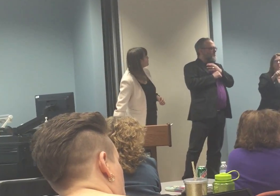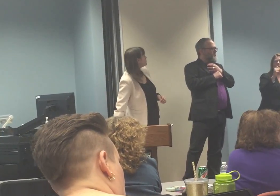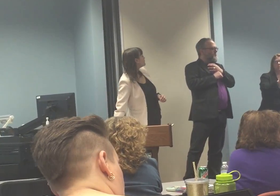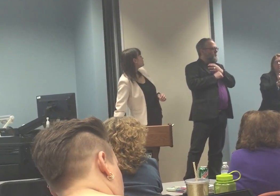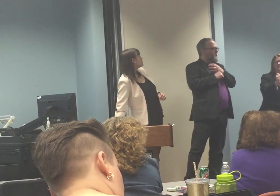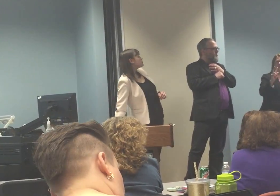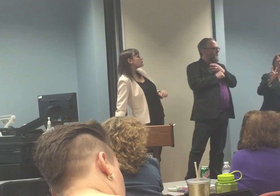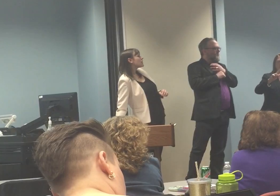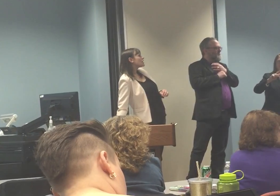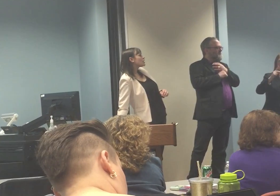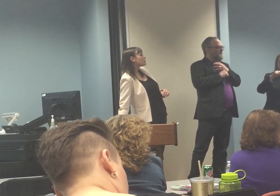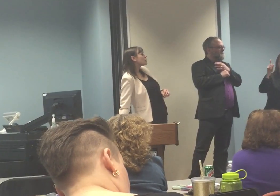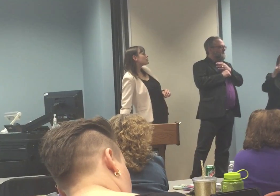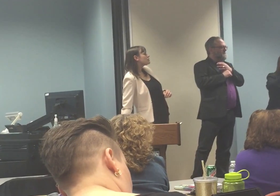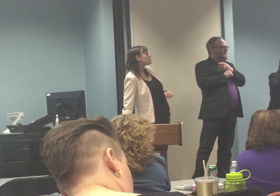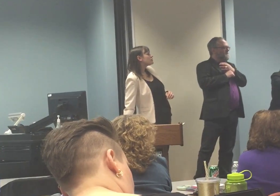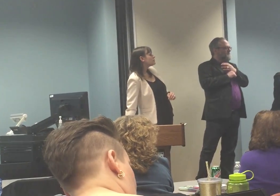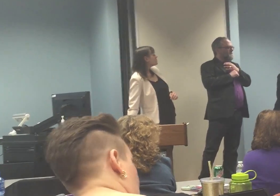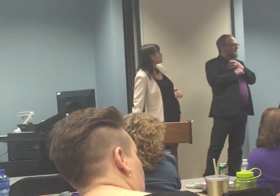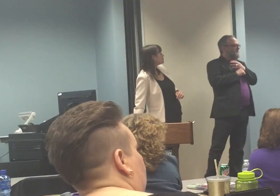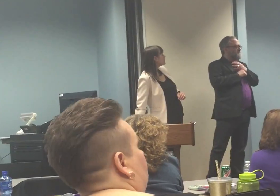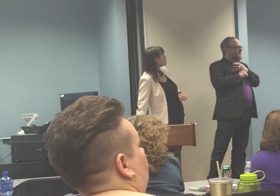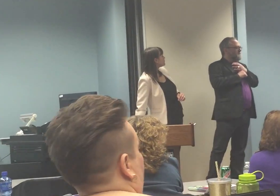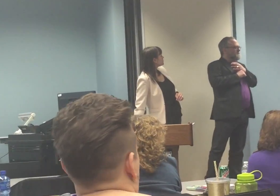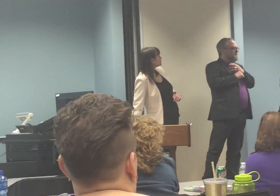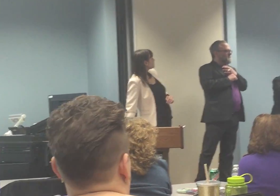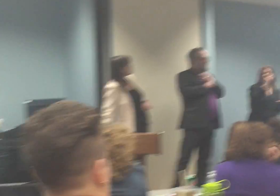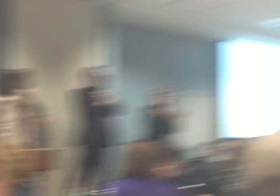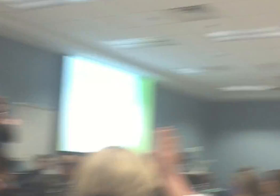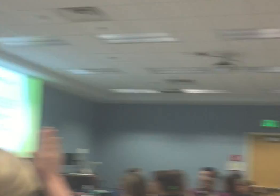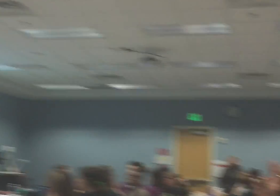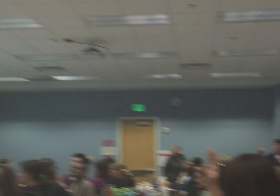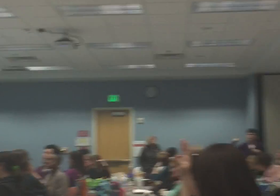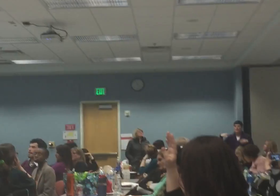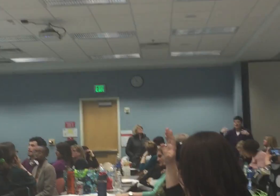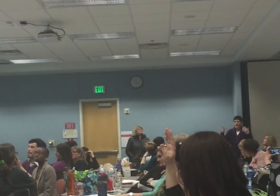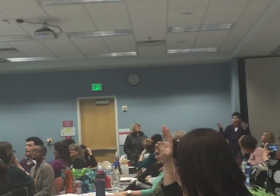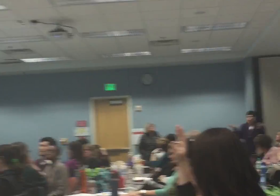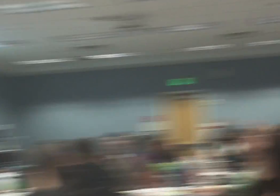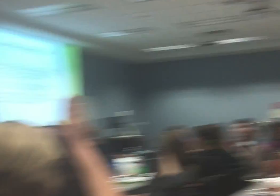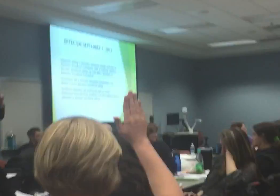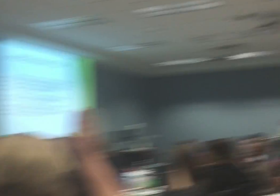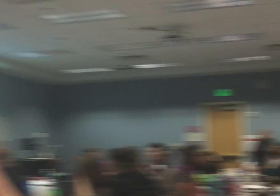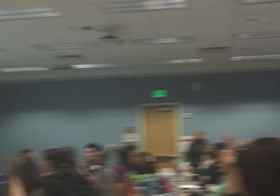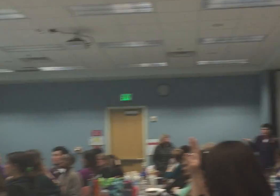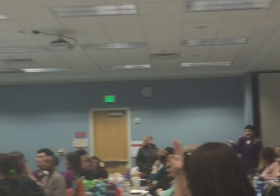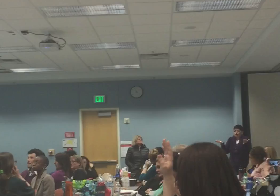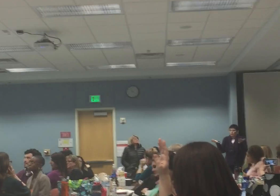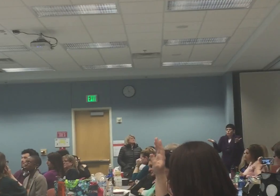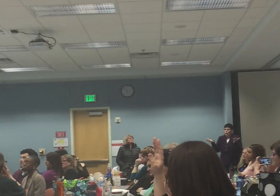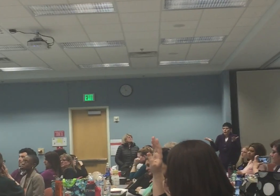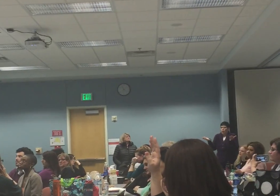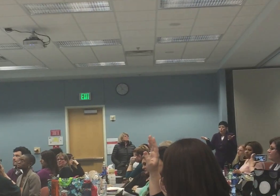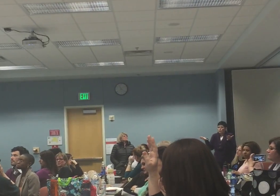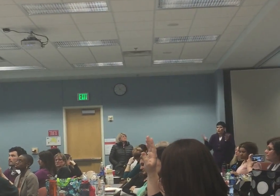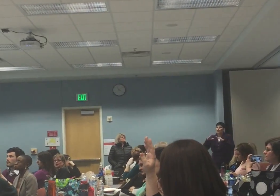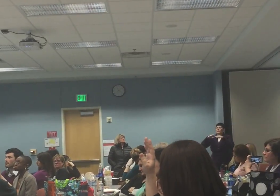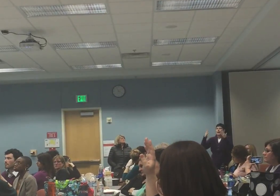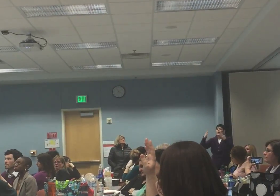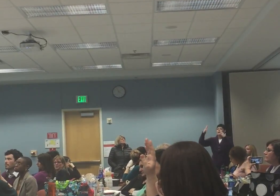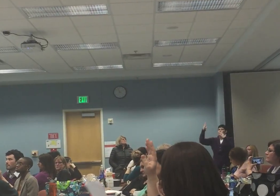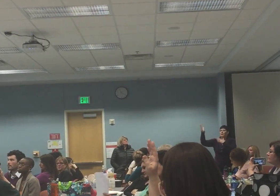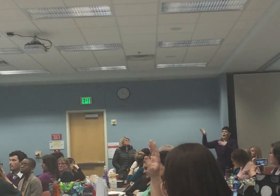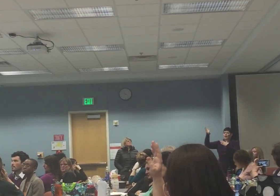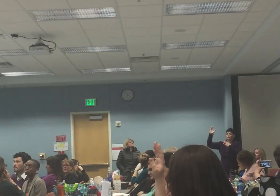it means something different here. But the K-12 recognition on an RID level already means that you've got a 4.0.